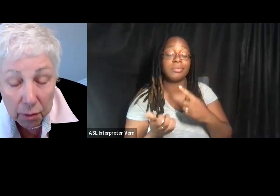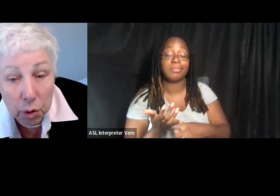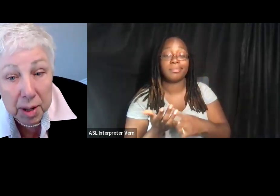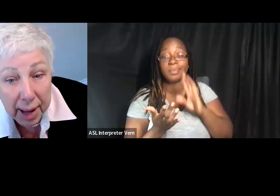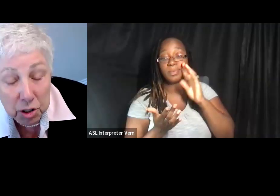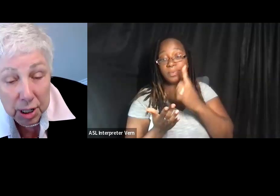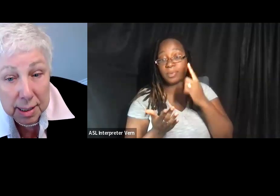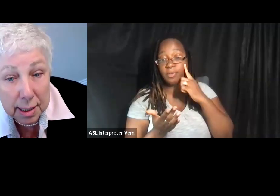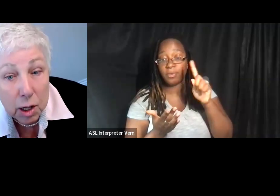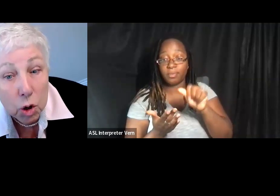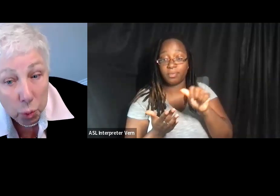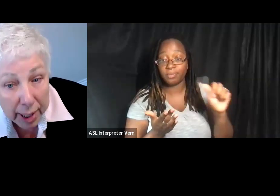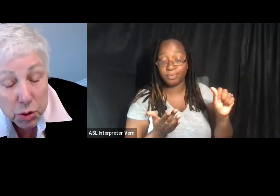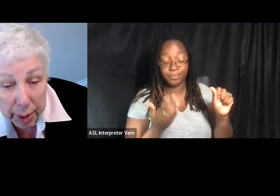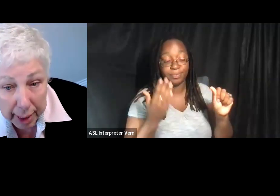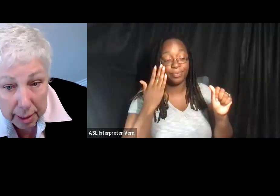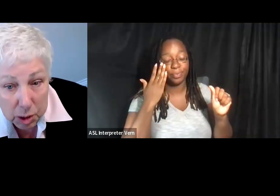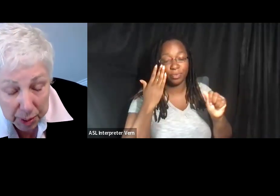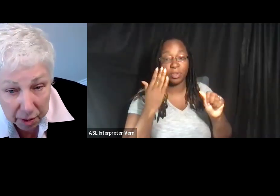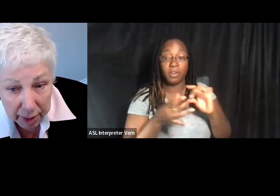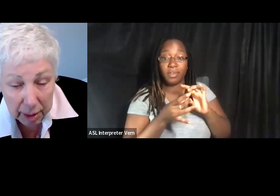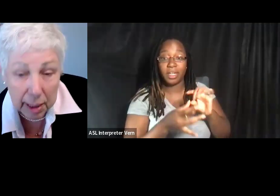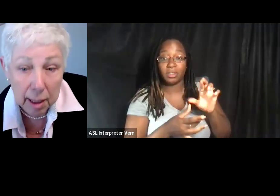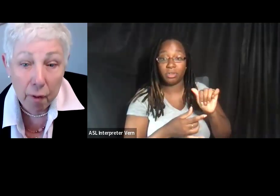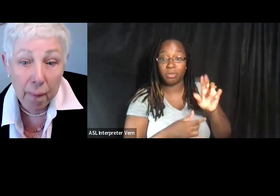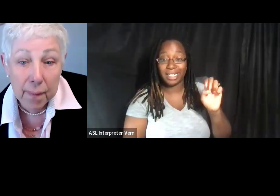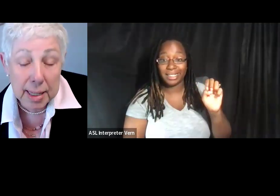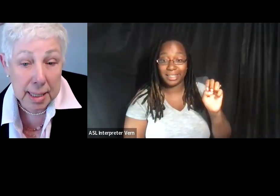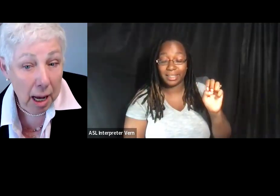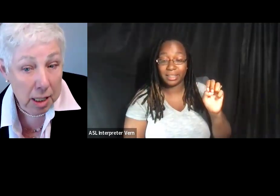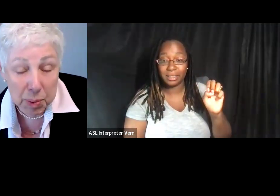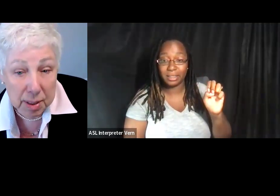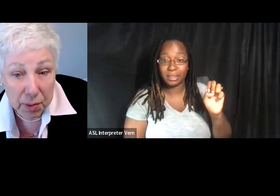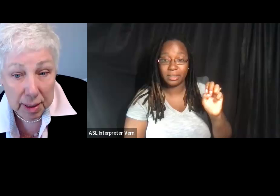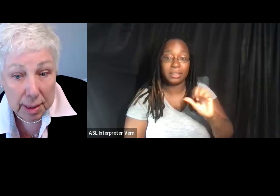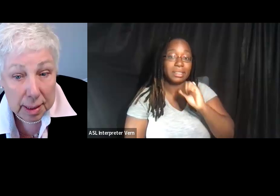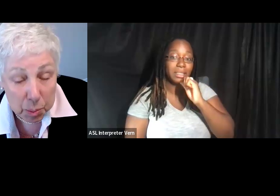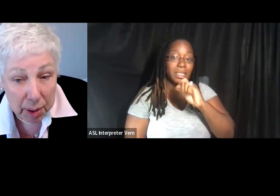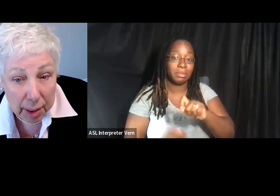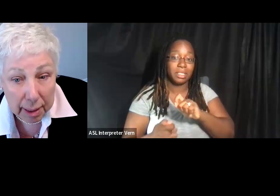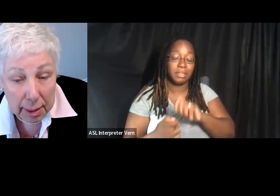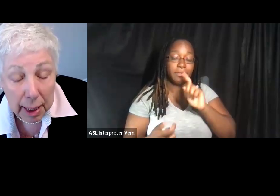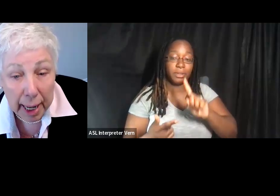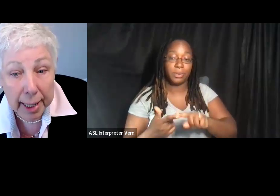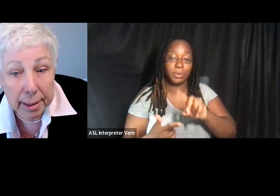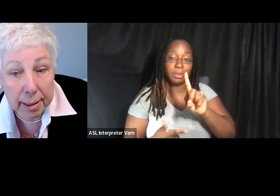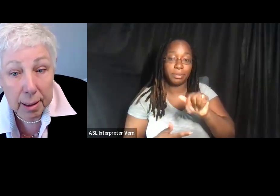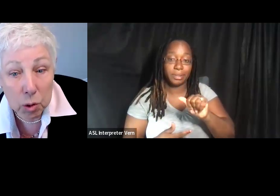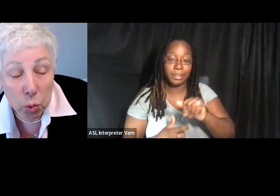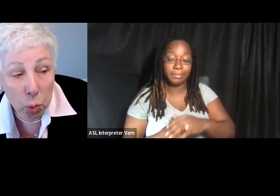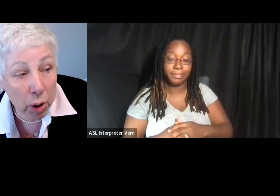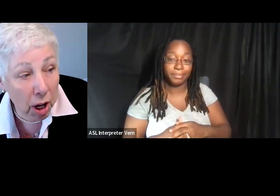on affirmative action is race-related specifically, not specific to disability.